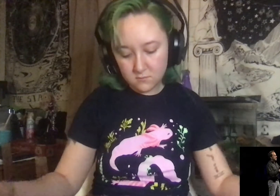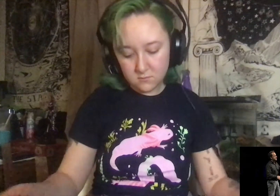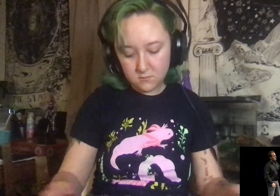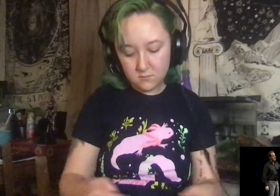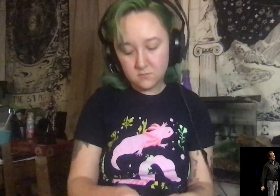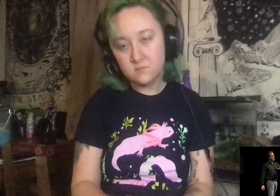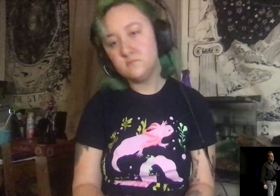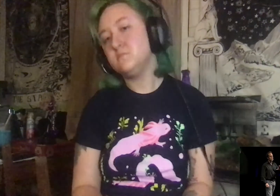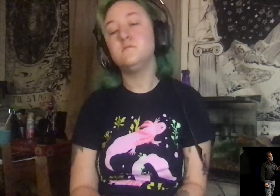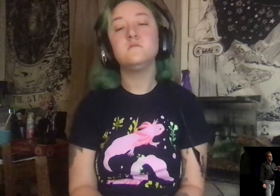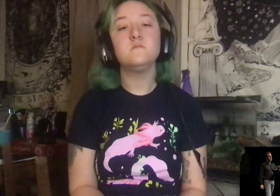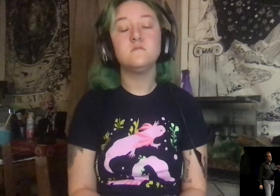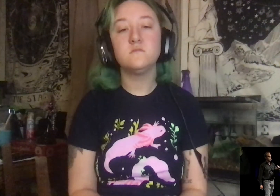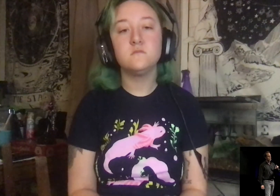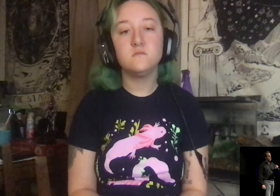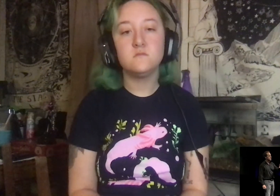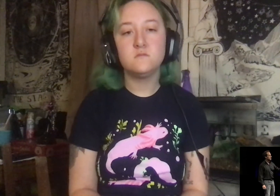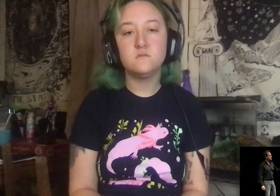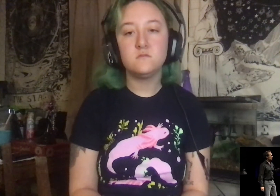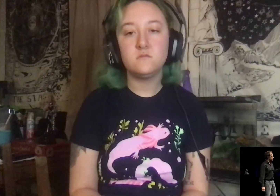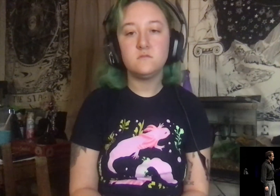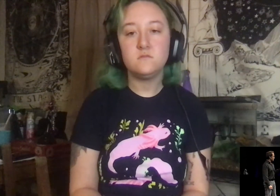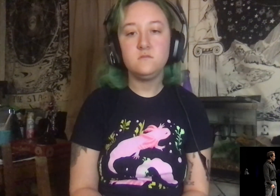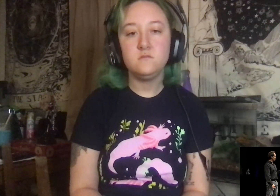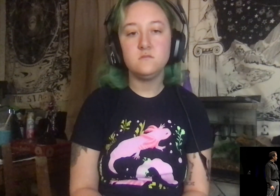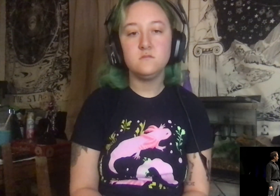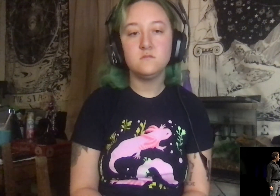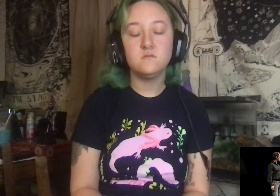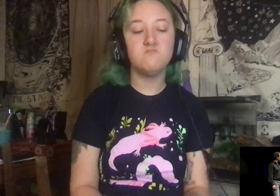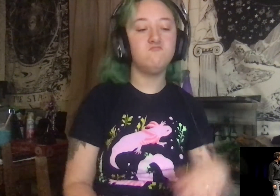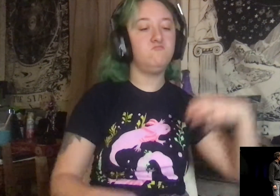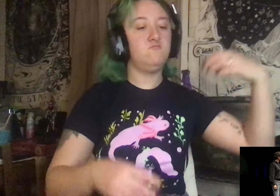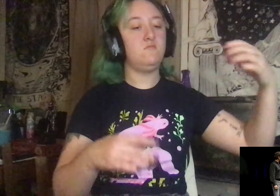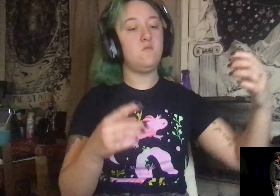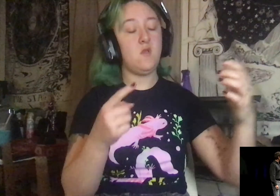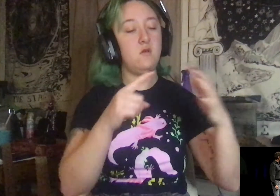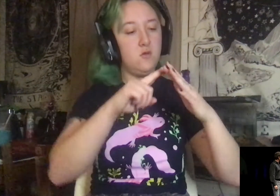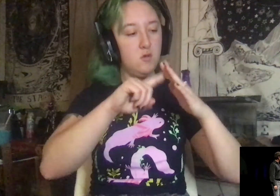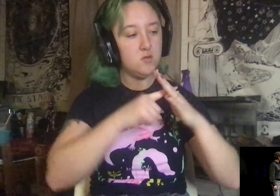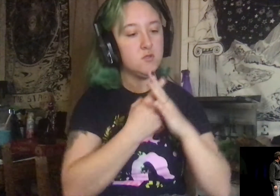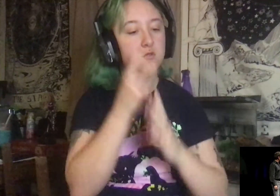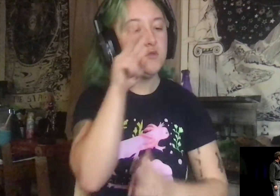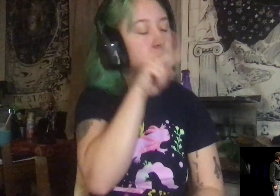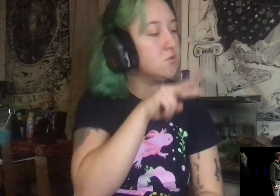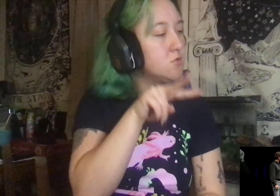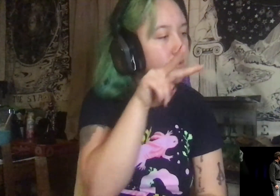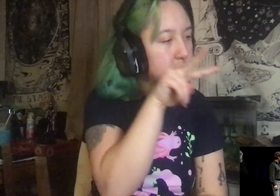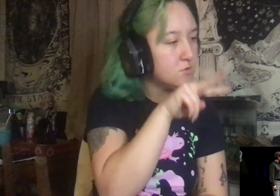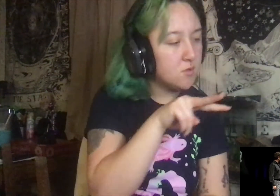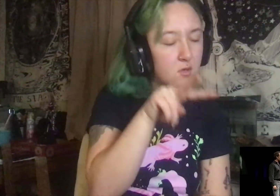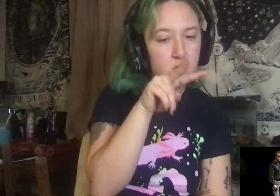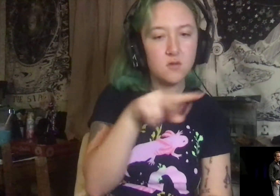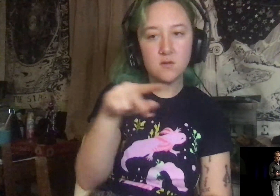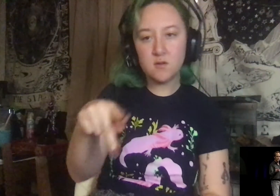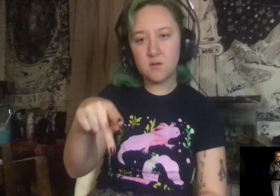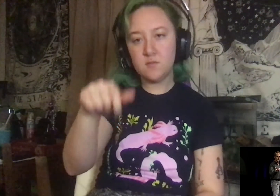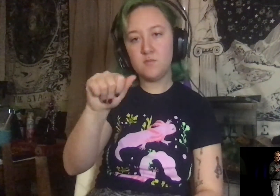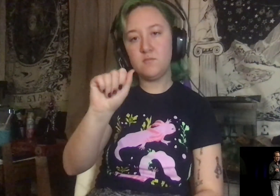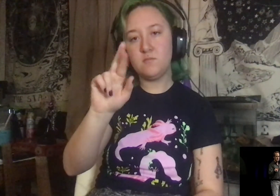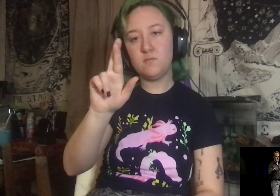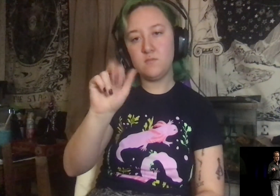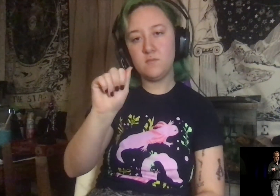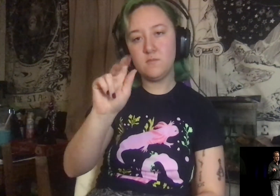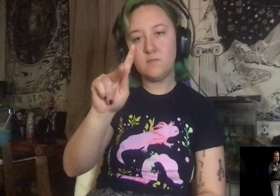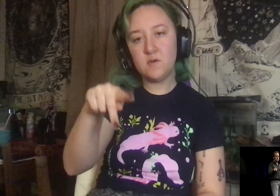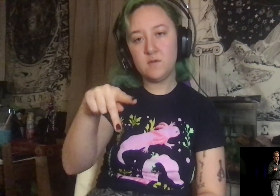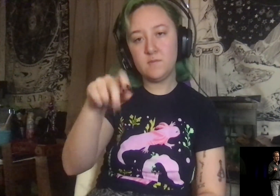I got to tell you, it's such a great device, though. When you start to look for peripeteia, you find it everywhere. Bruce Willis